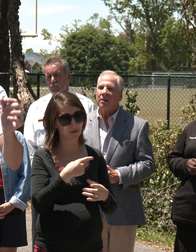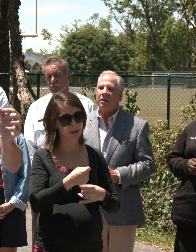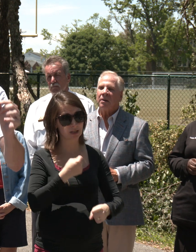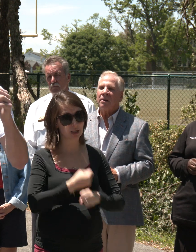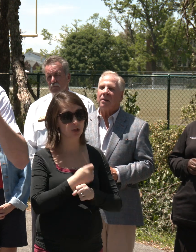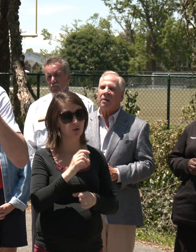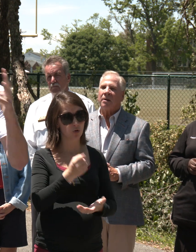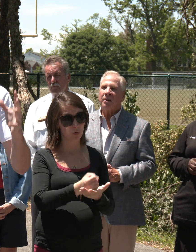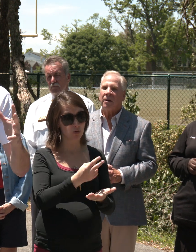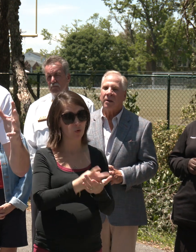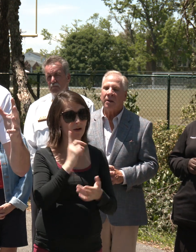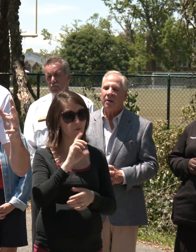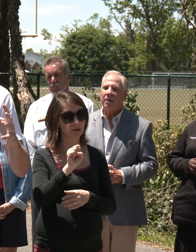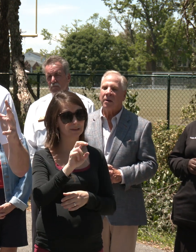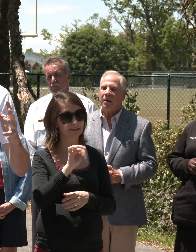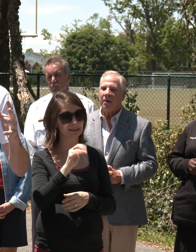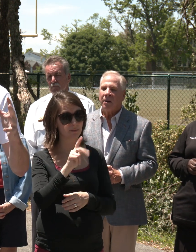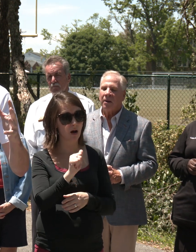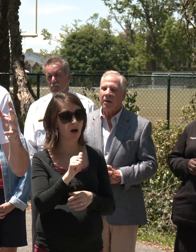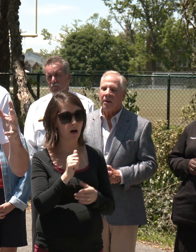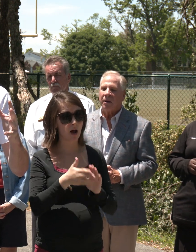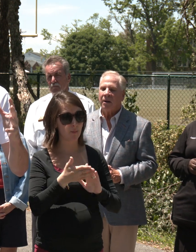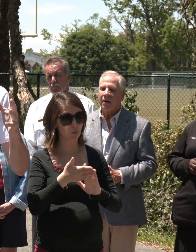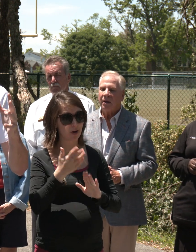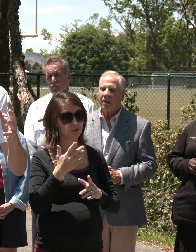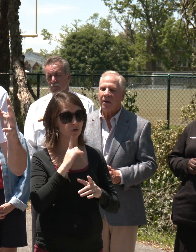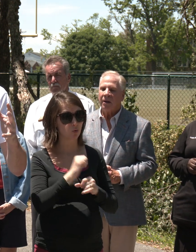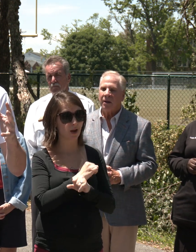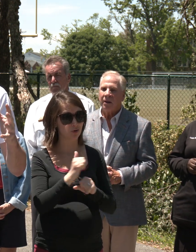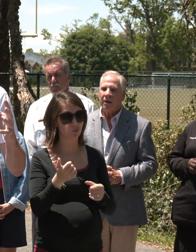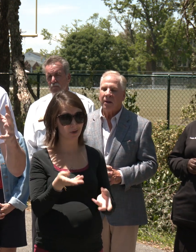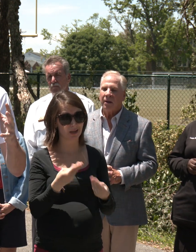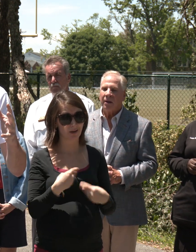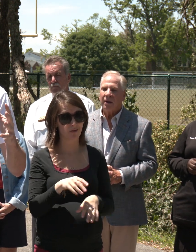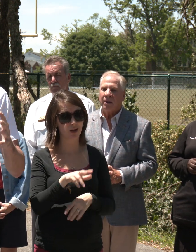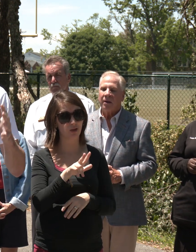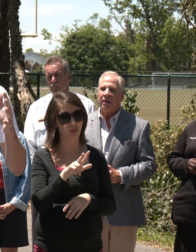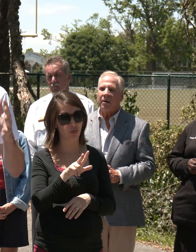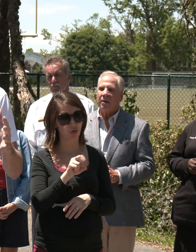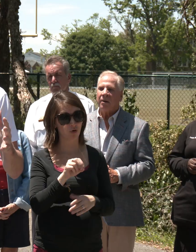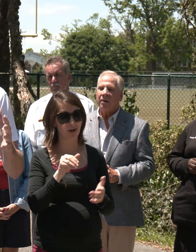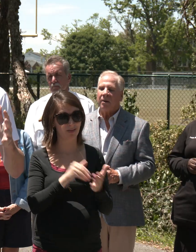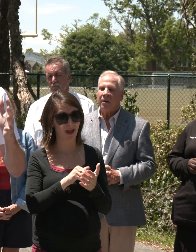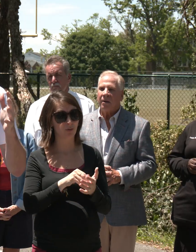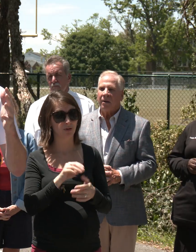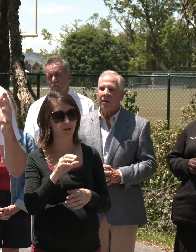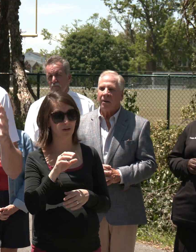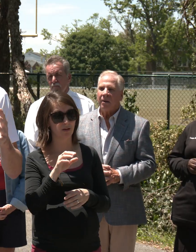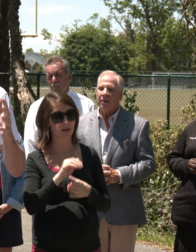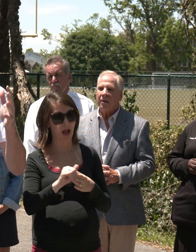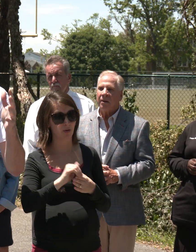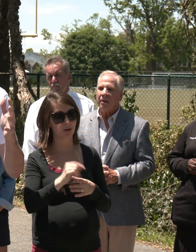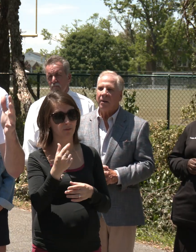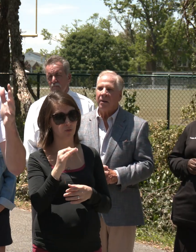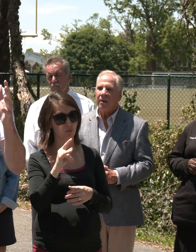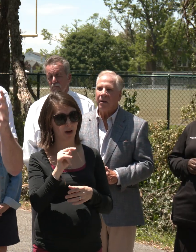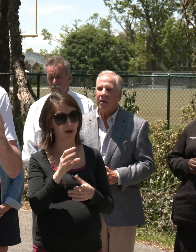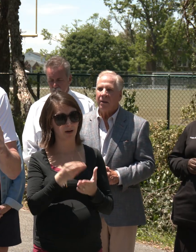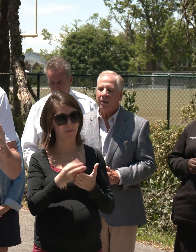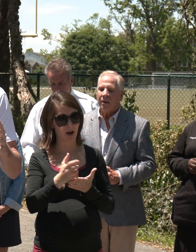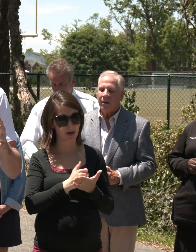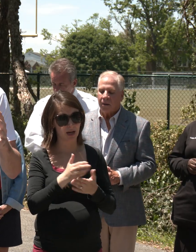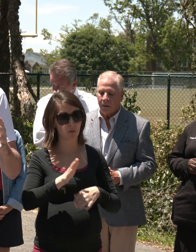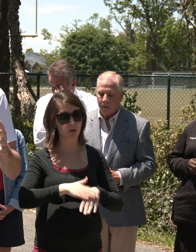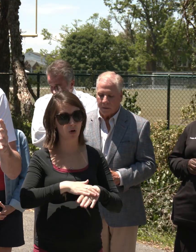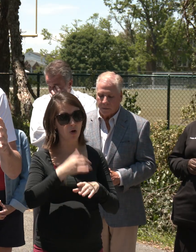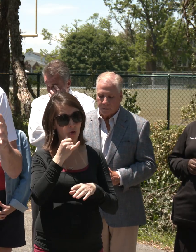from the governor for SEMA operations to unlock $47 million worth of grant funding. We were able to get, I was on a call with the governor,